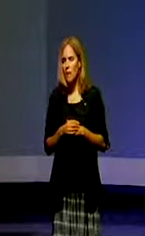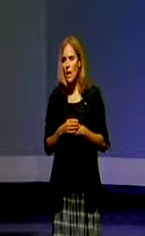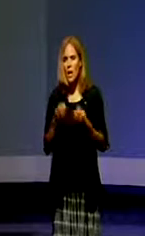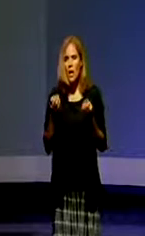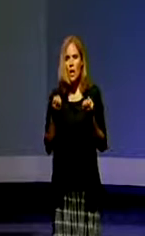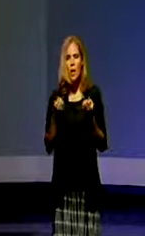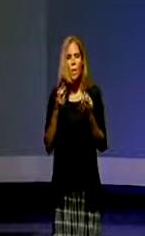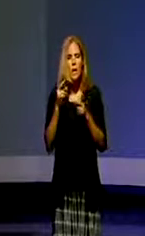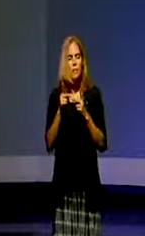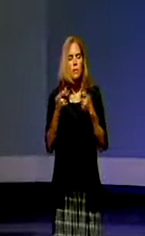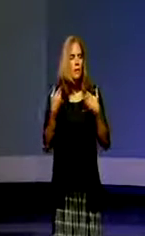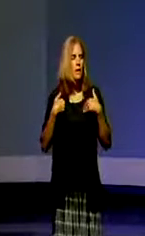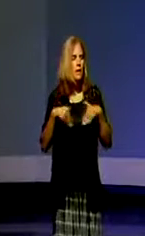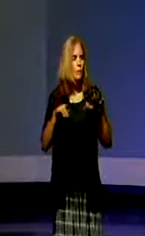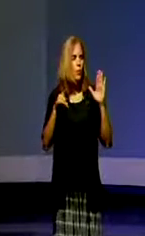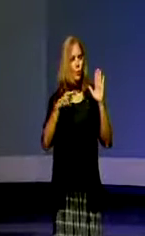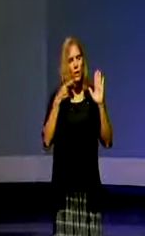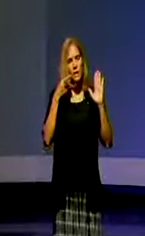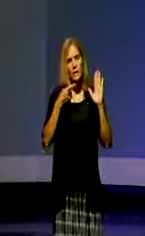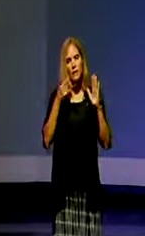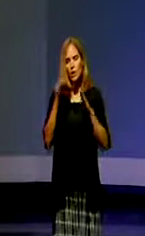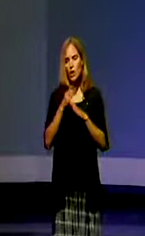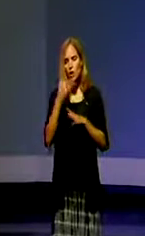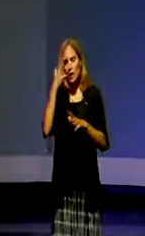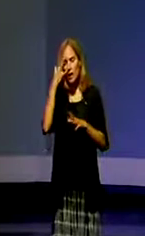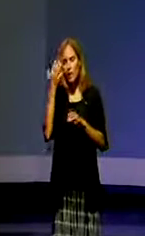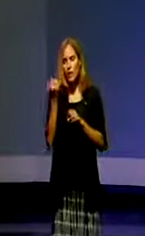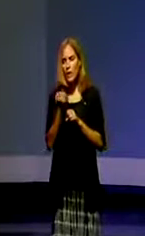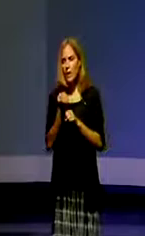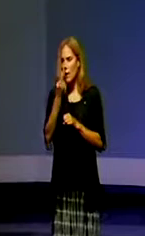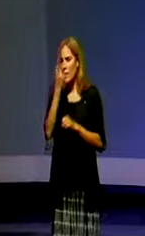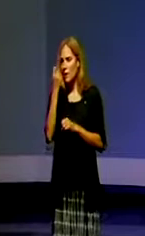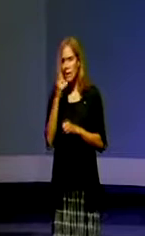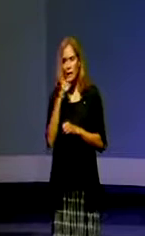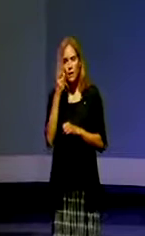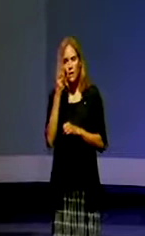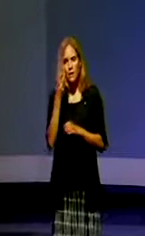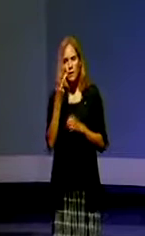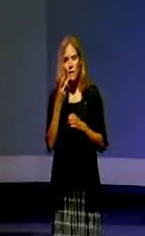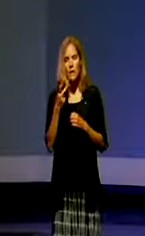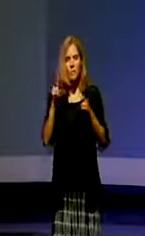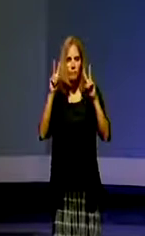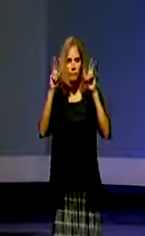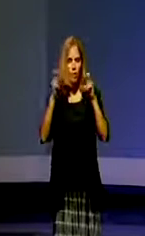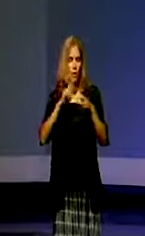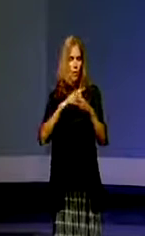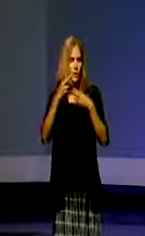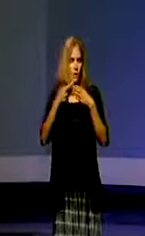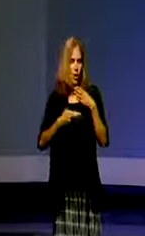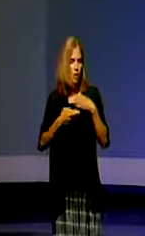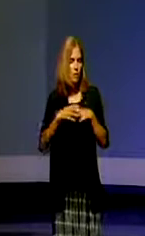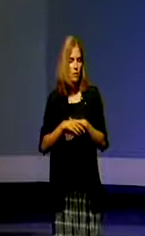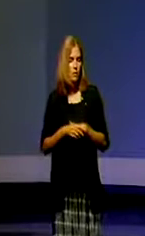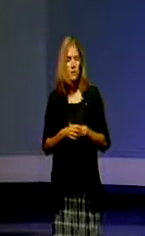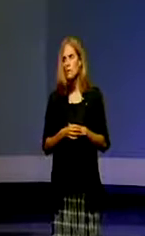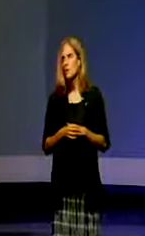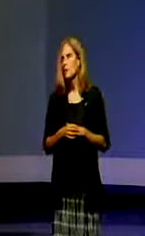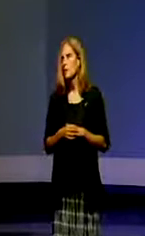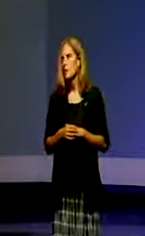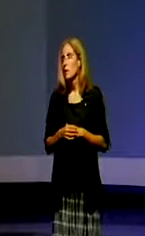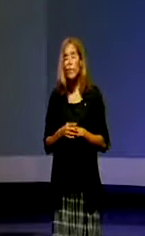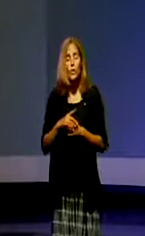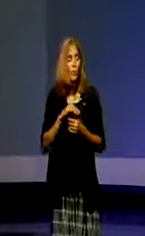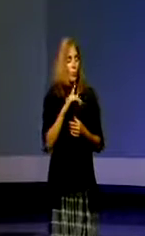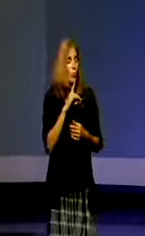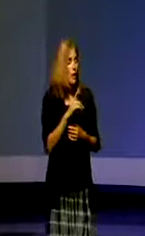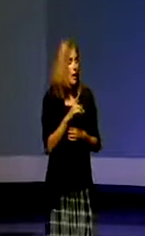people give up witnessing and sharing their faith because they don't see what they call results. And can I tell you, the reality